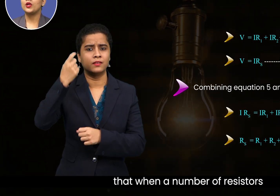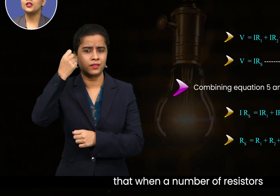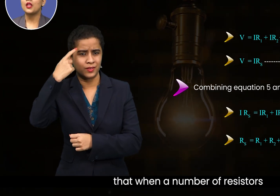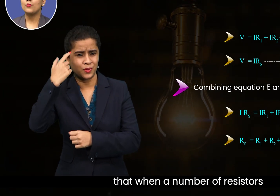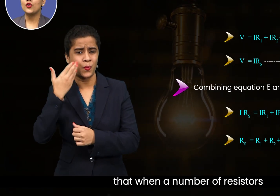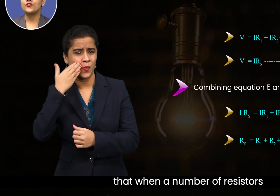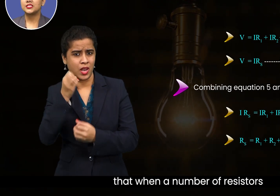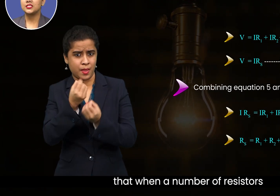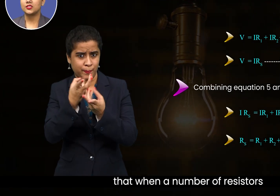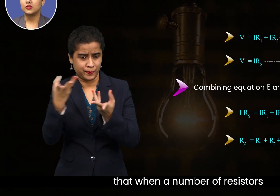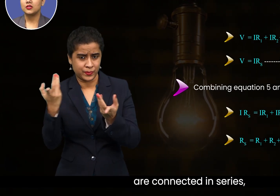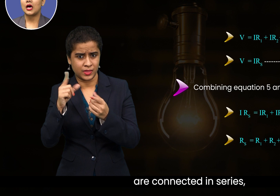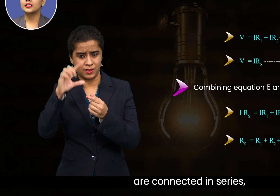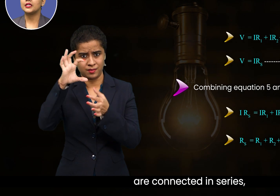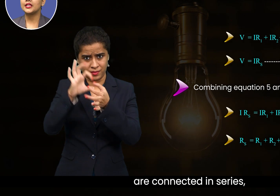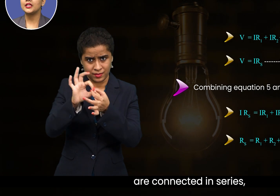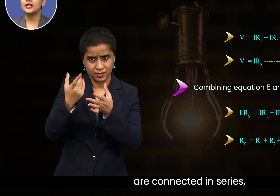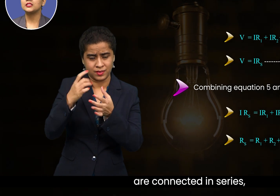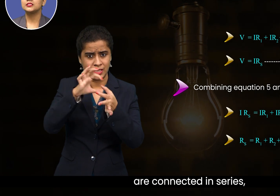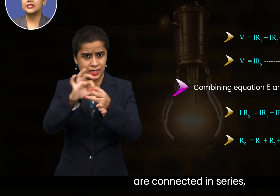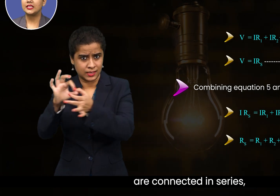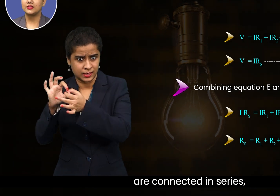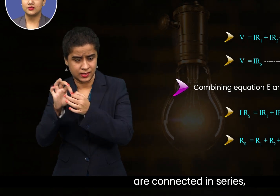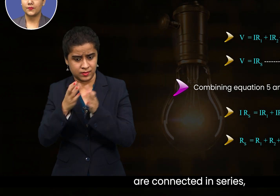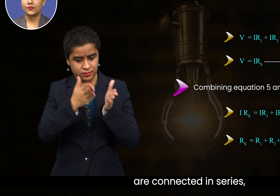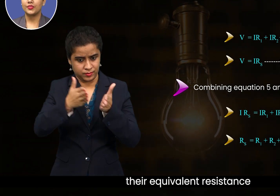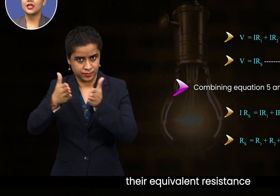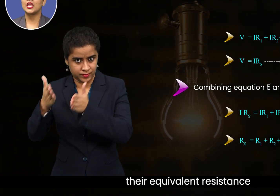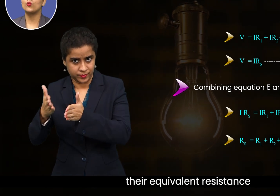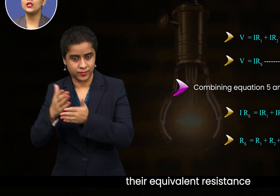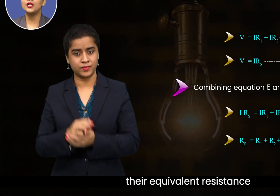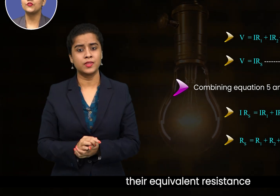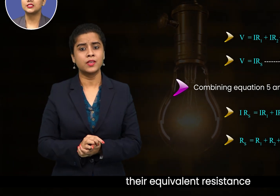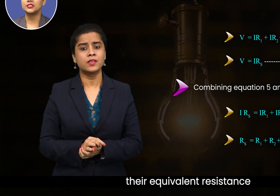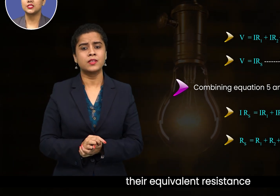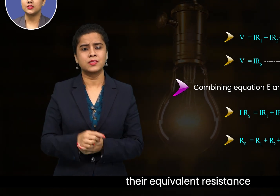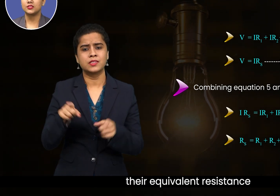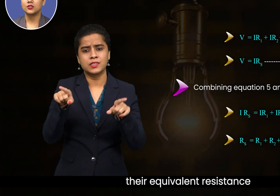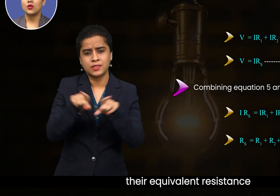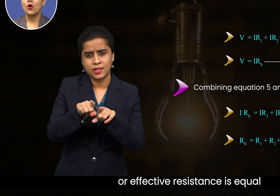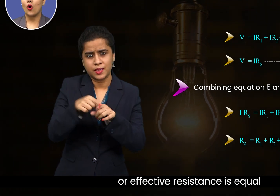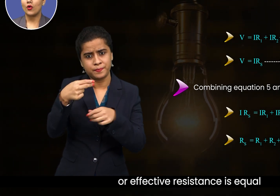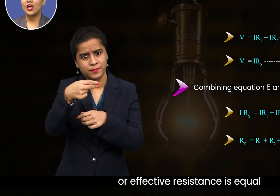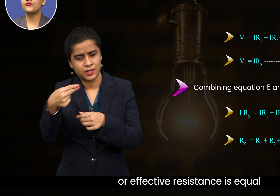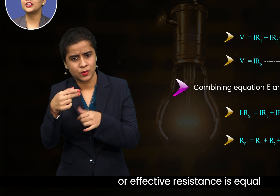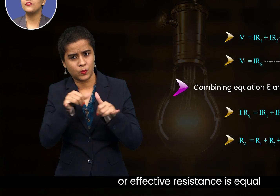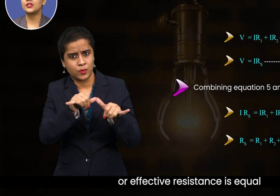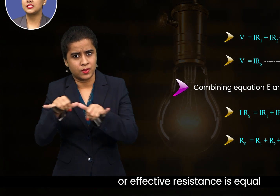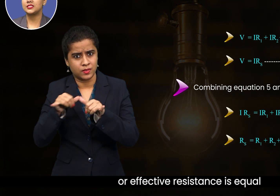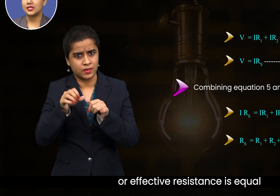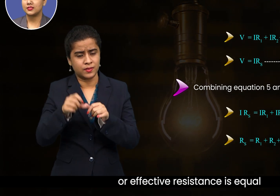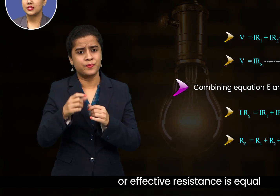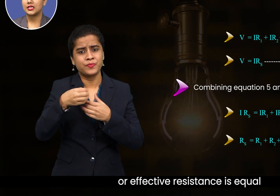that when a number of resistors are connected in series, their equivalent resistance or